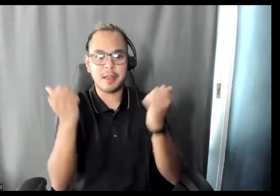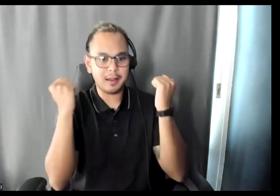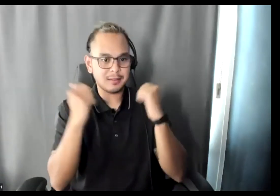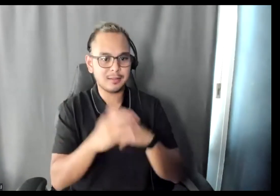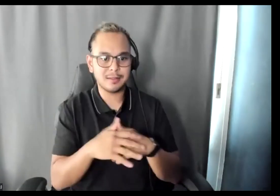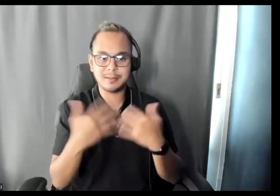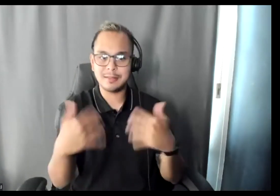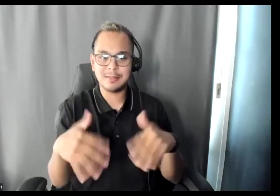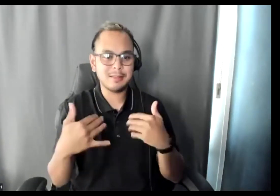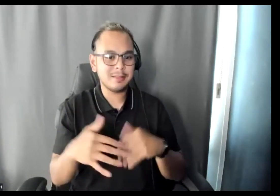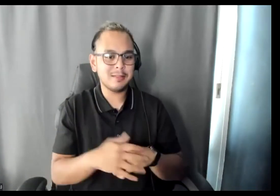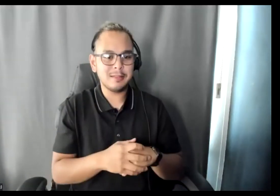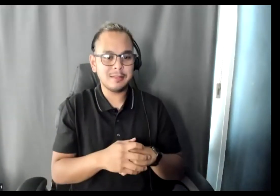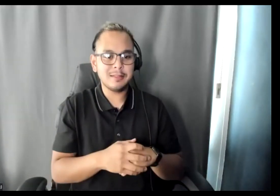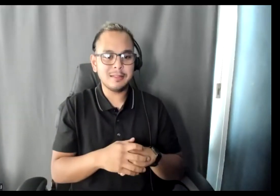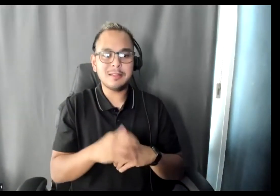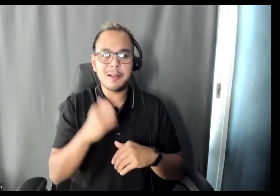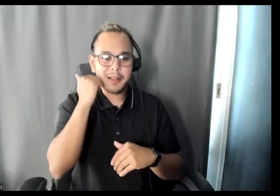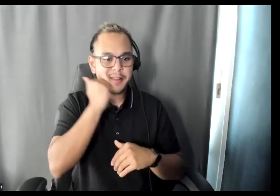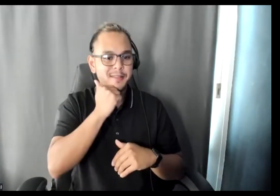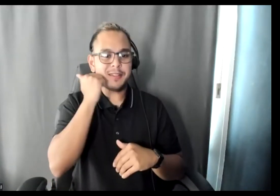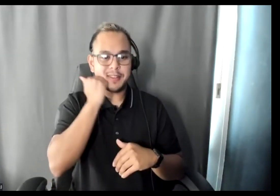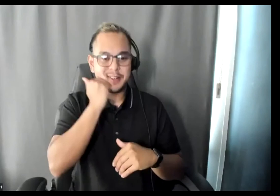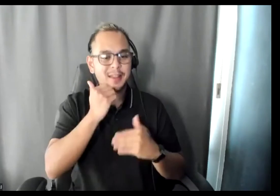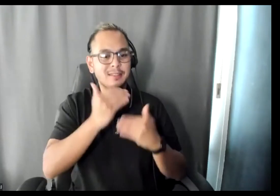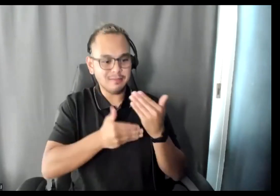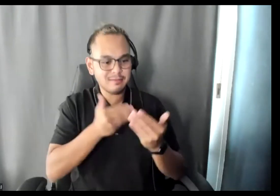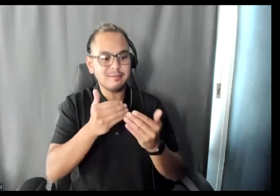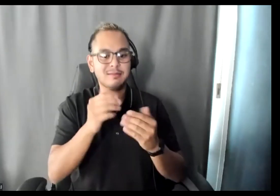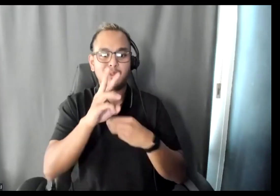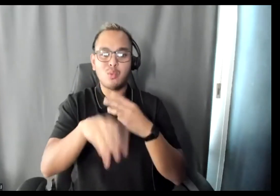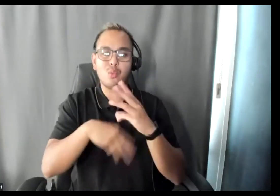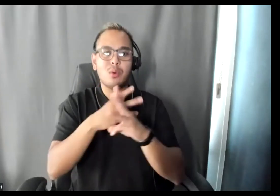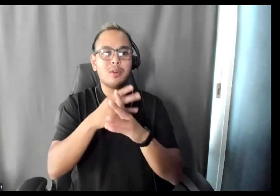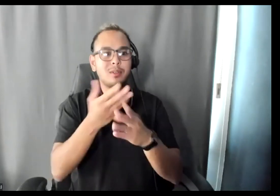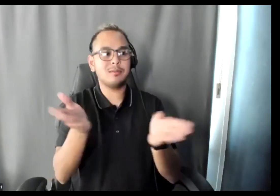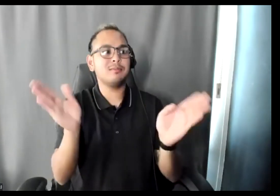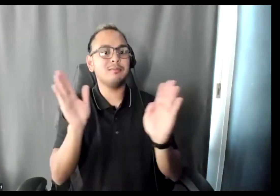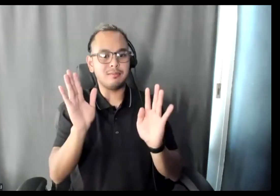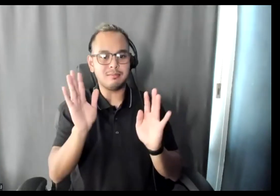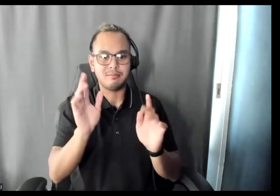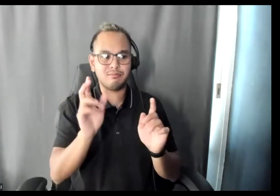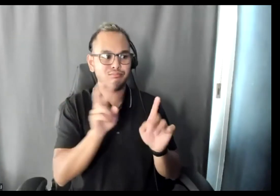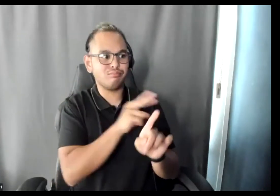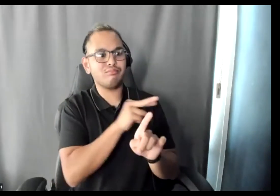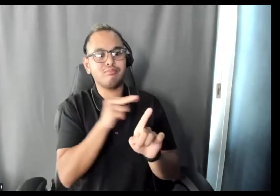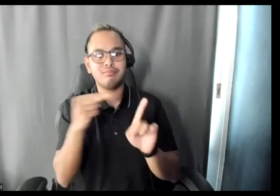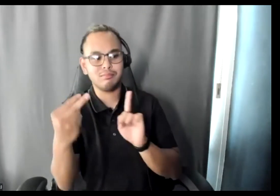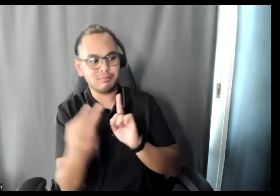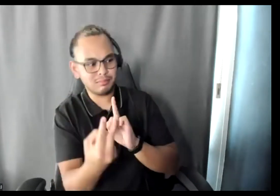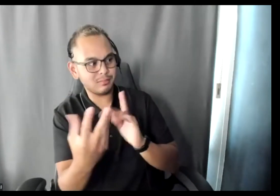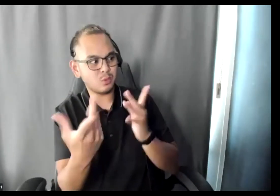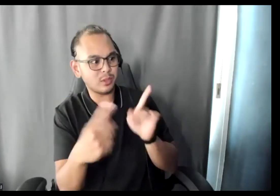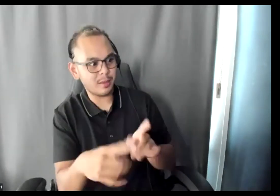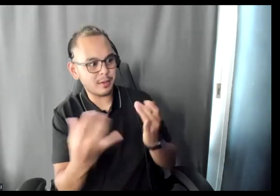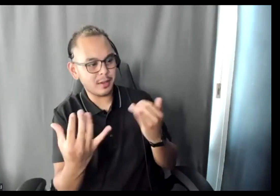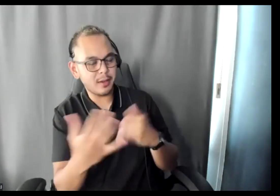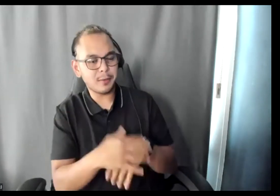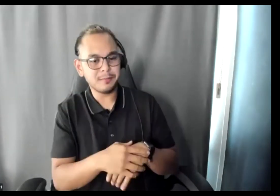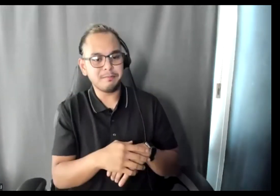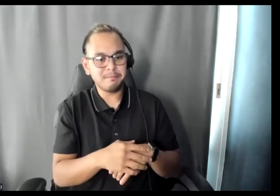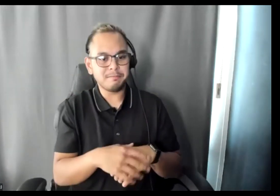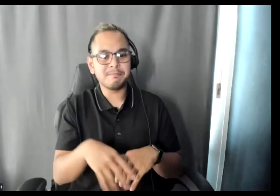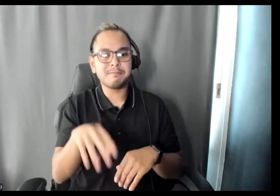boy. Almost every day, like, the world around us is like, you're doing a 180, like, what's happening here? And